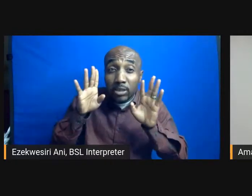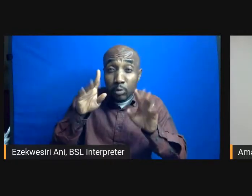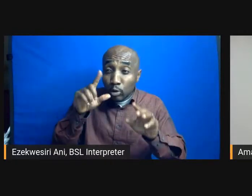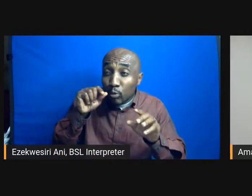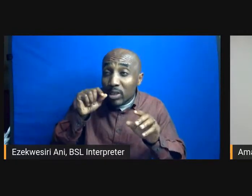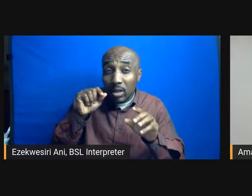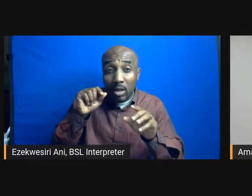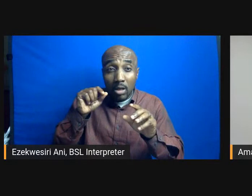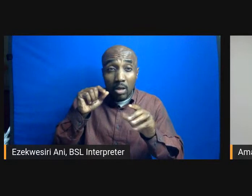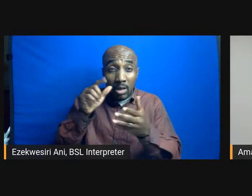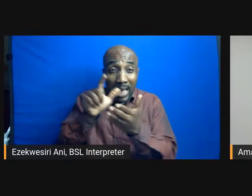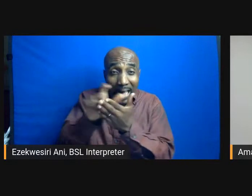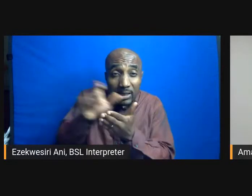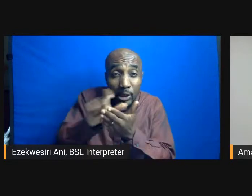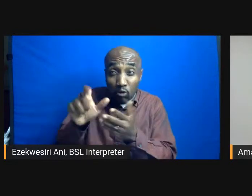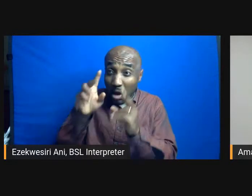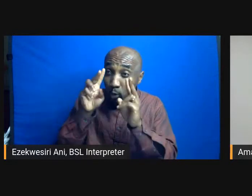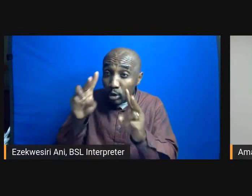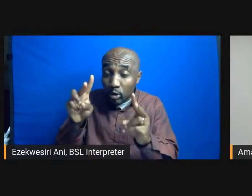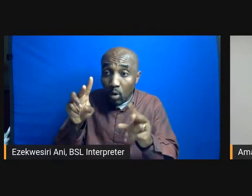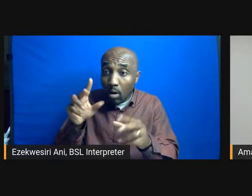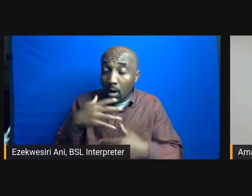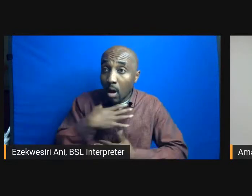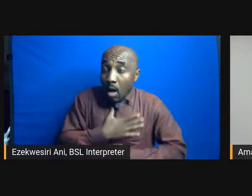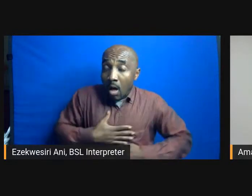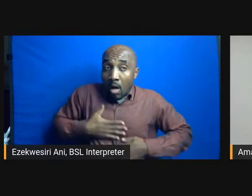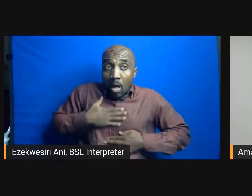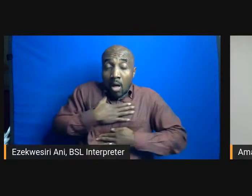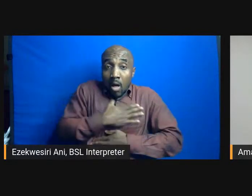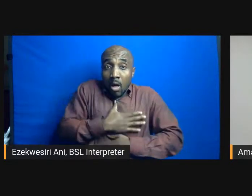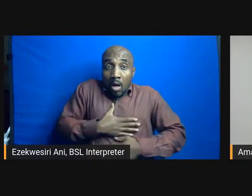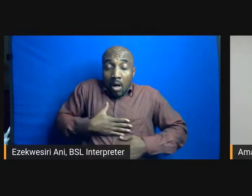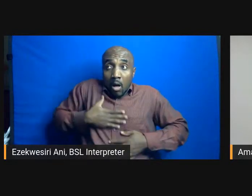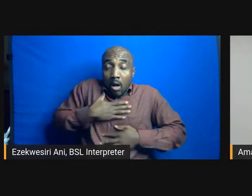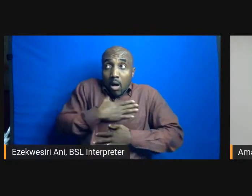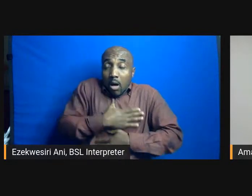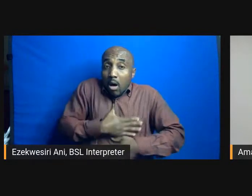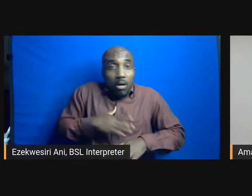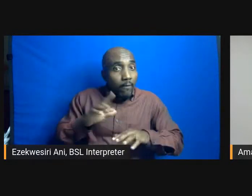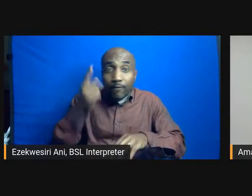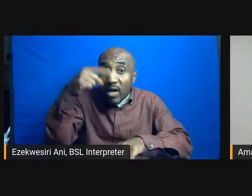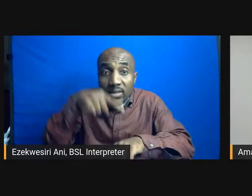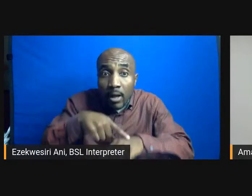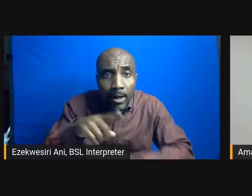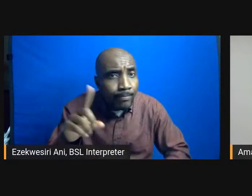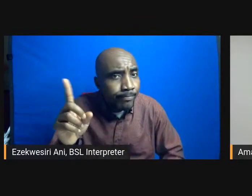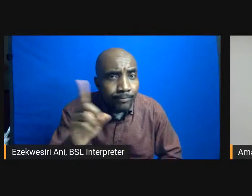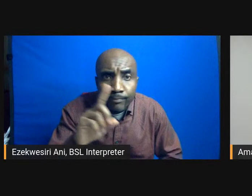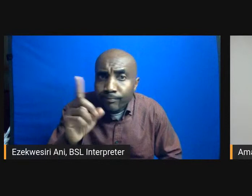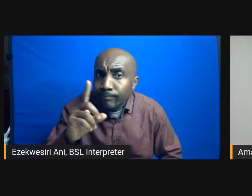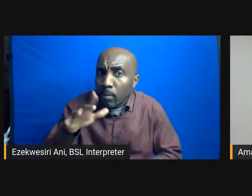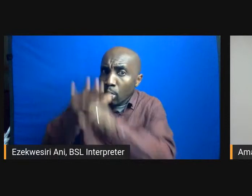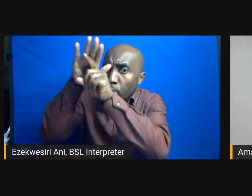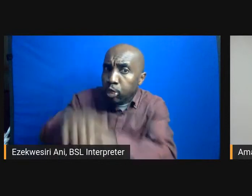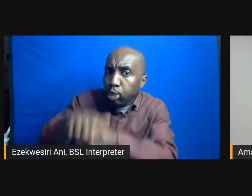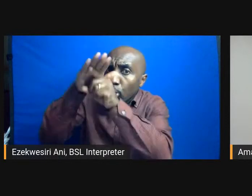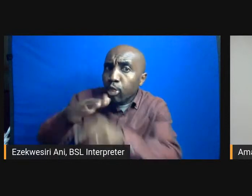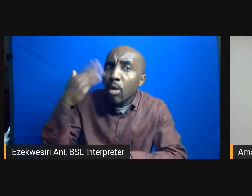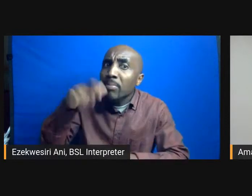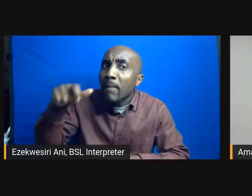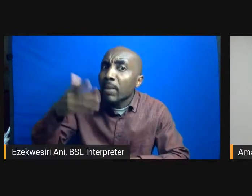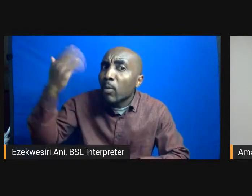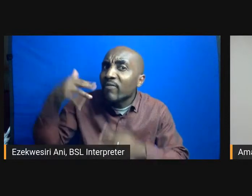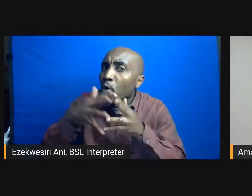us. Despite this not being the first time such violence has been meted out to Black people in the US, it